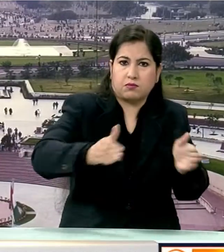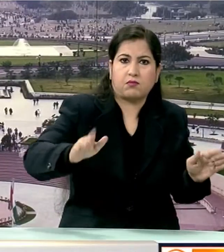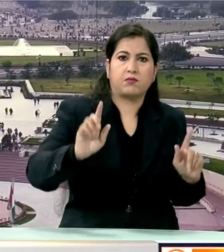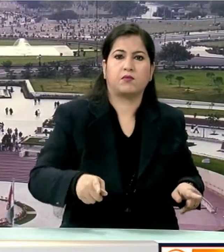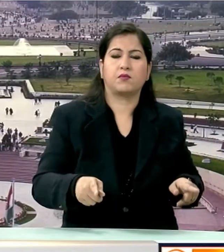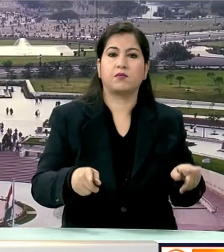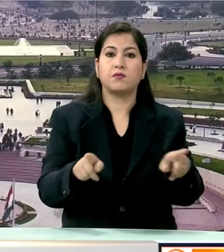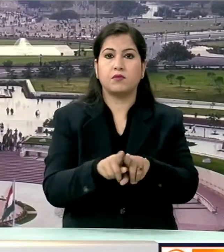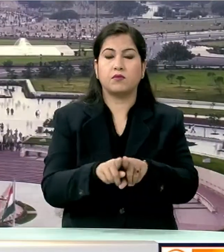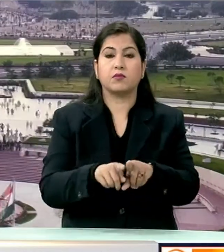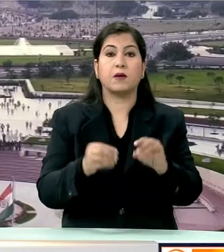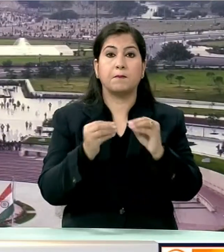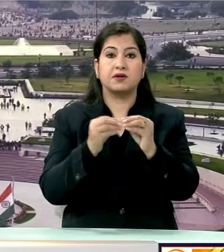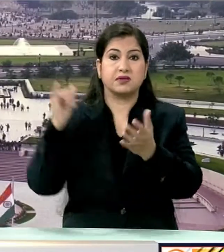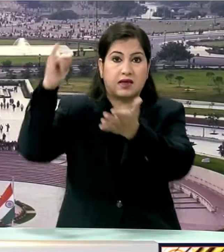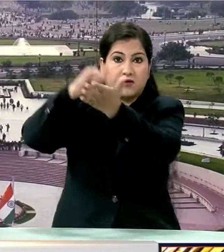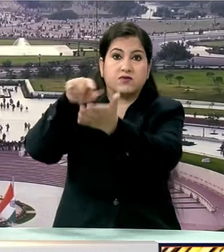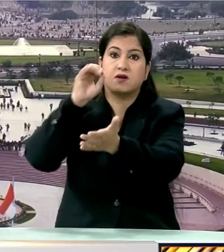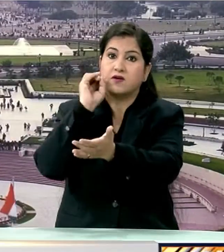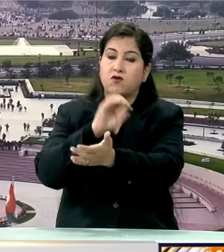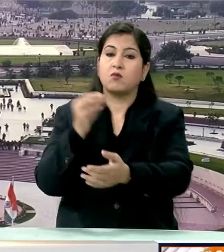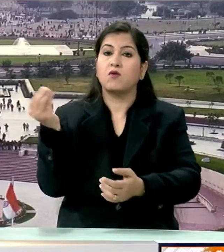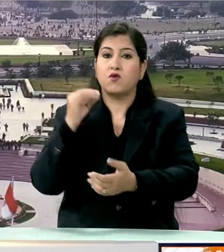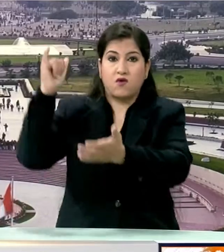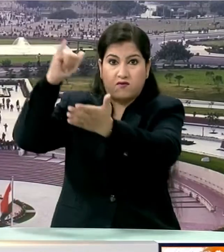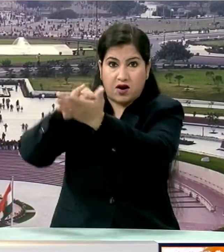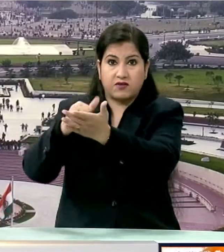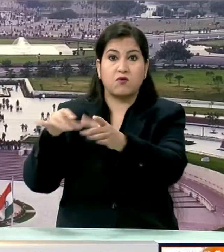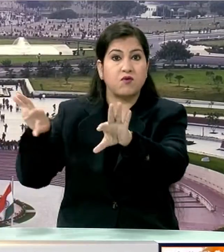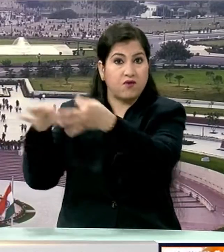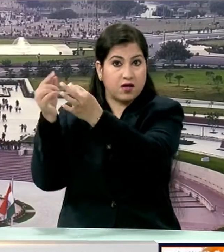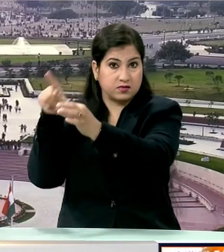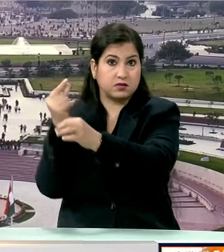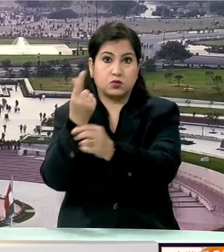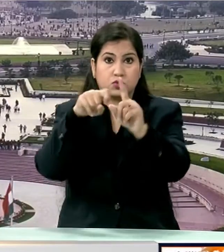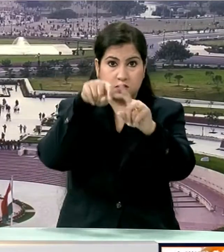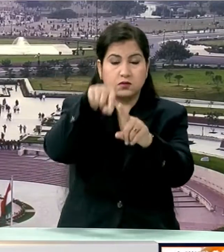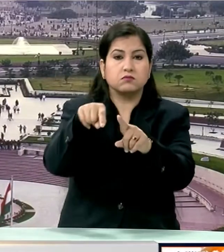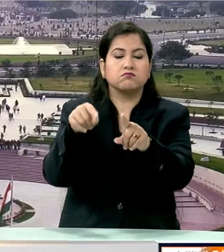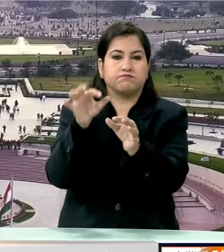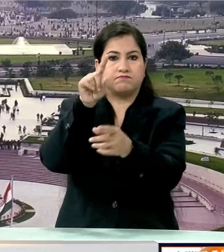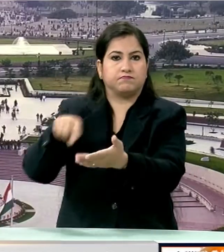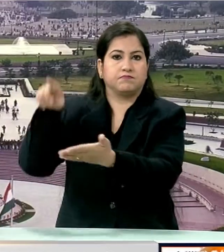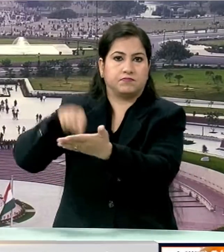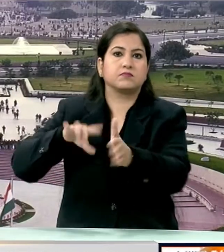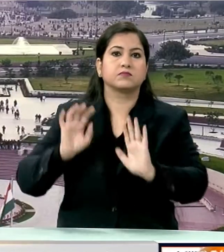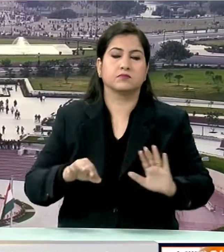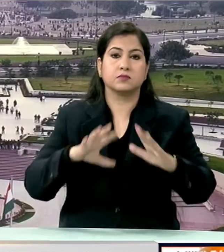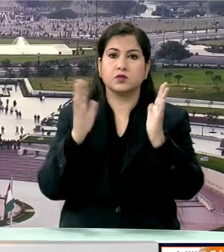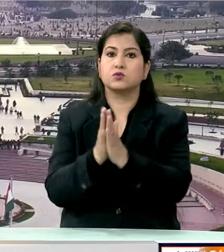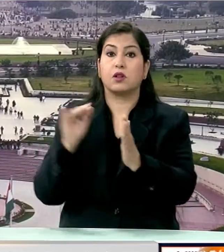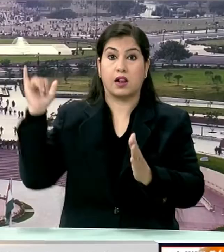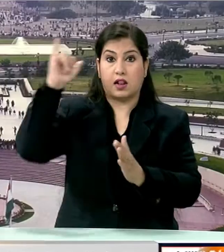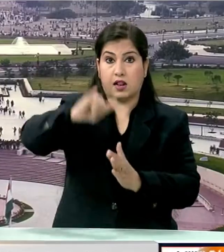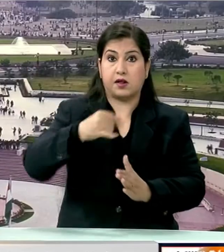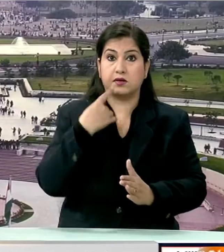normal. Meanwhile, British Airways has announced that some flights between France and the UK would be suspended. In total, the airline